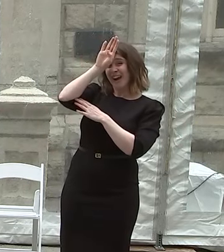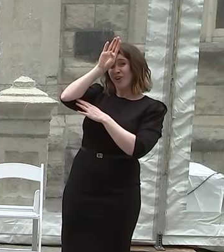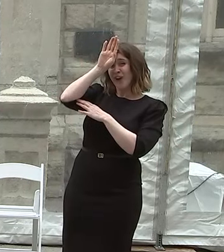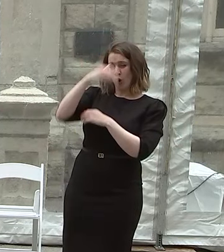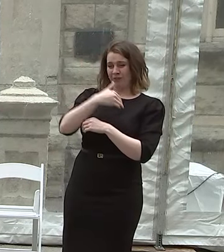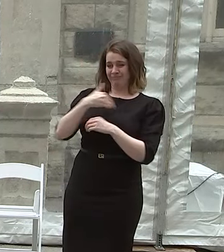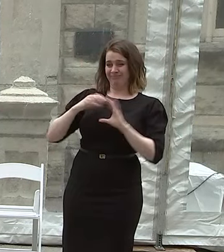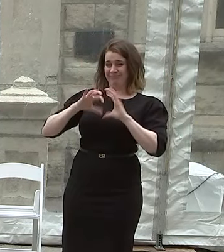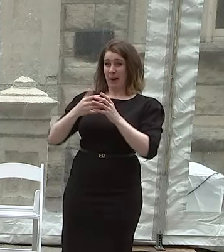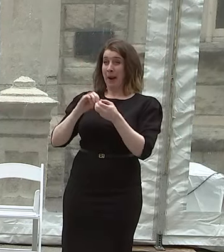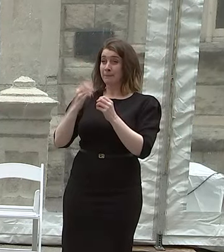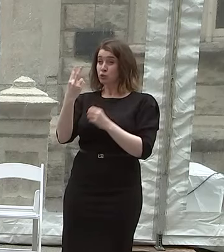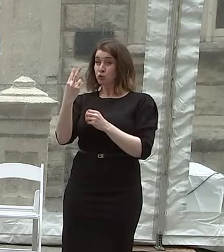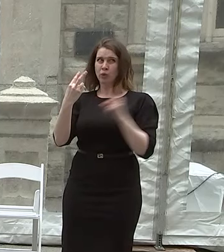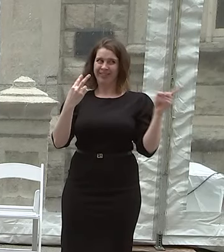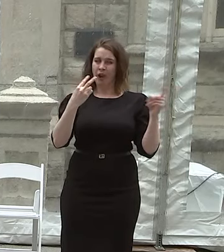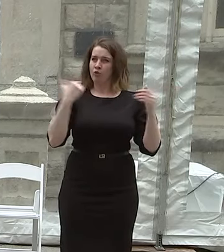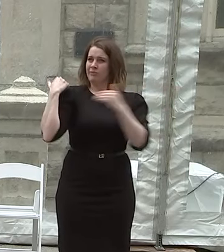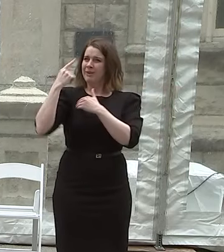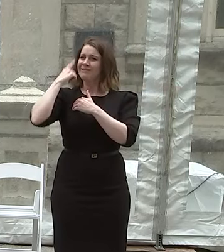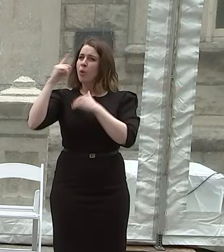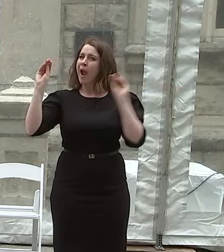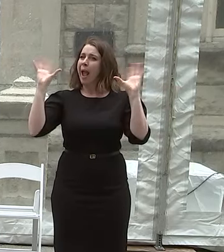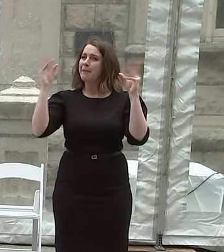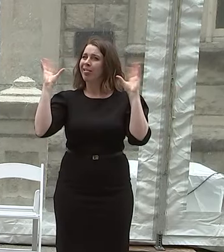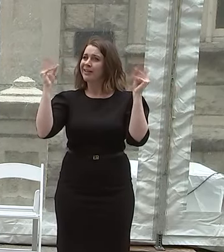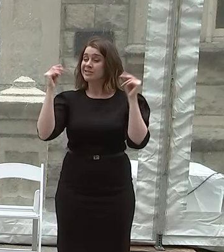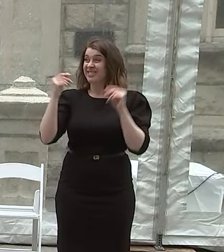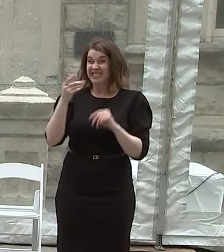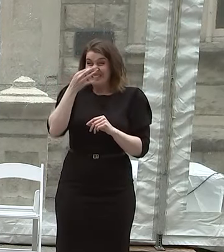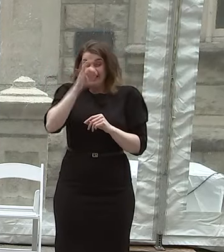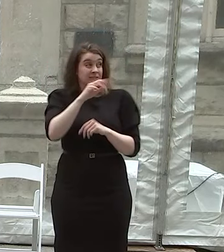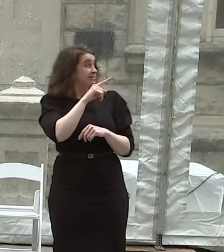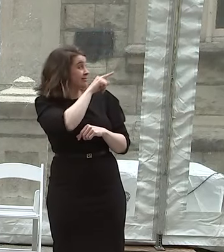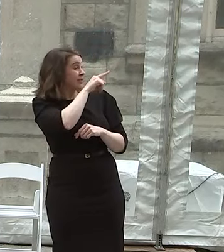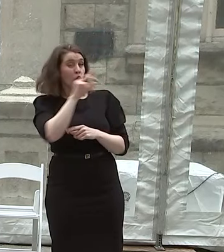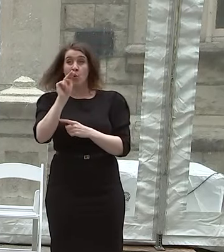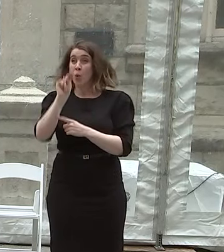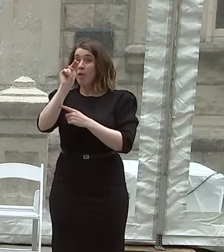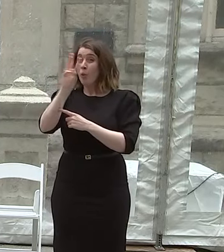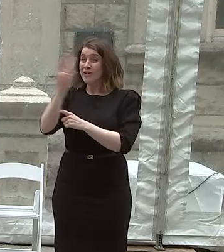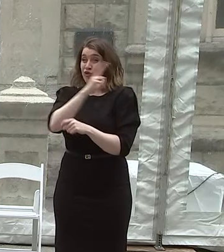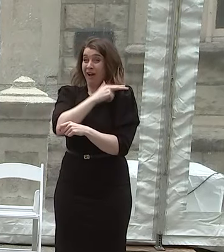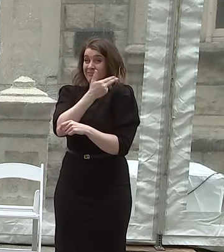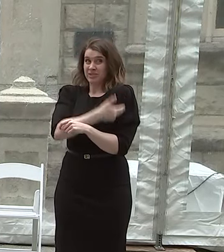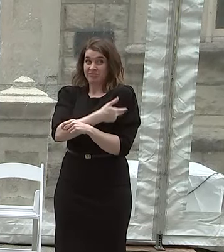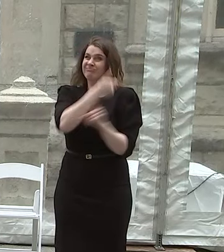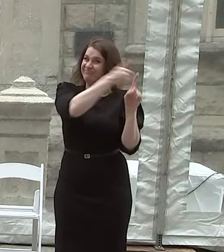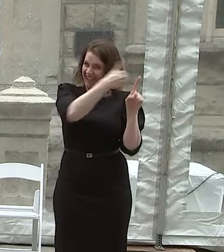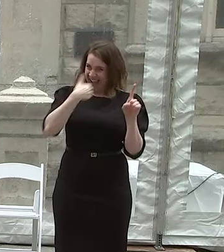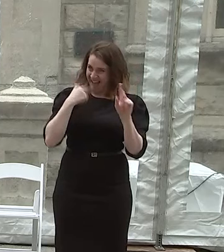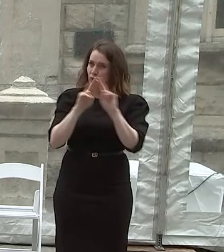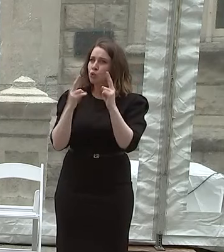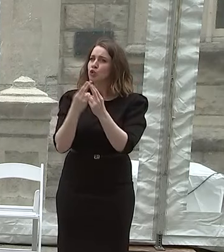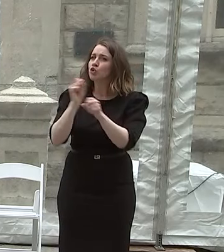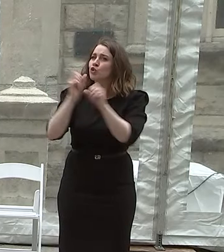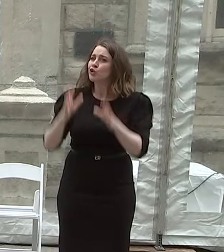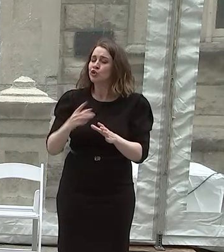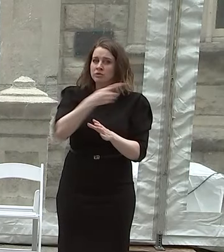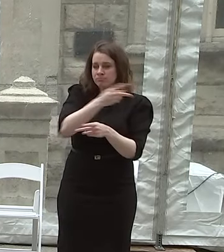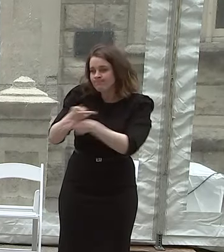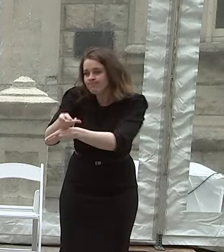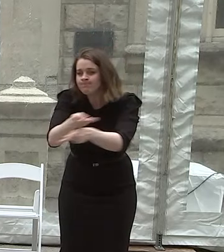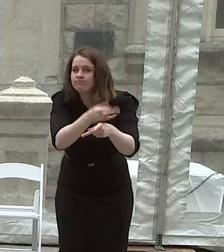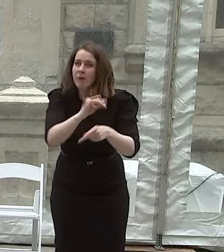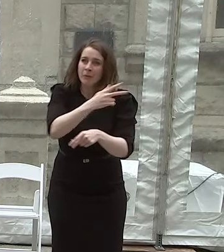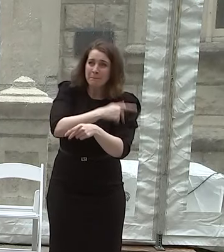city's ambulances. We're just down the street from Northwestern Hospital where we have unionized healthcare workers taking care of patients